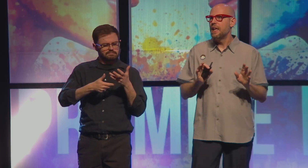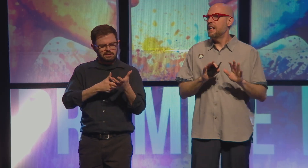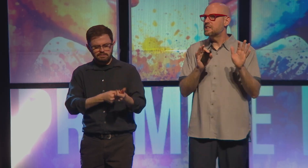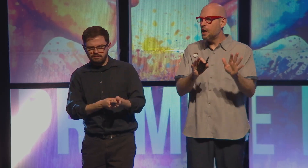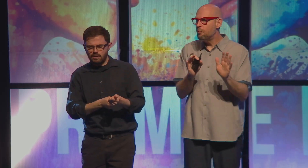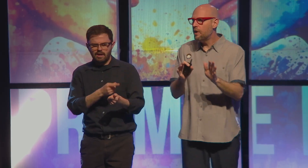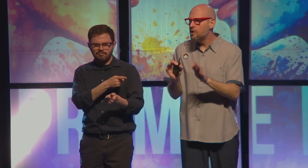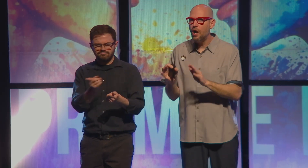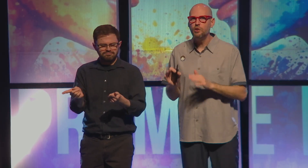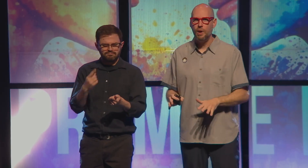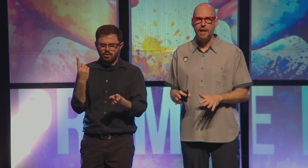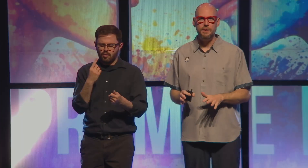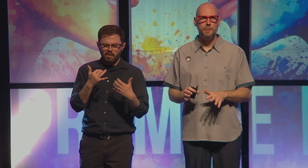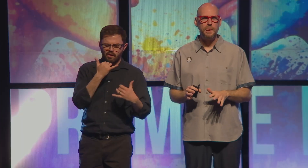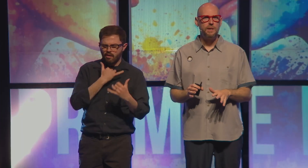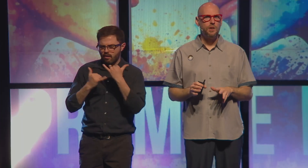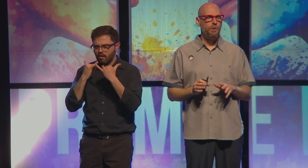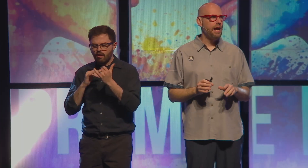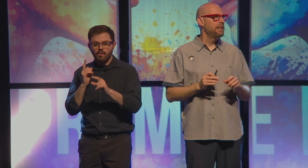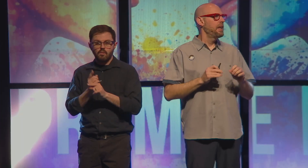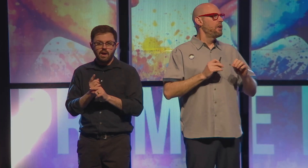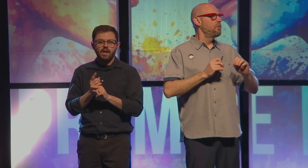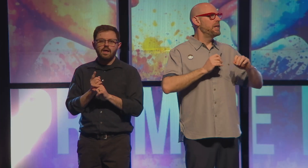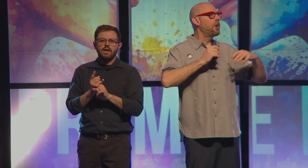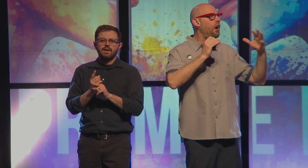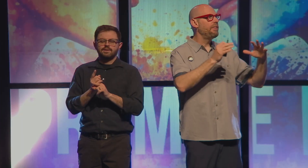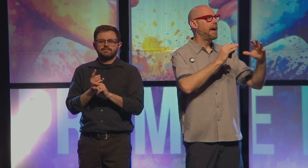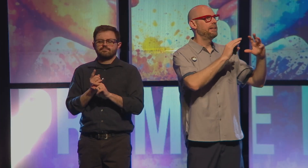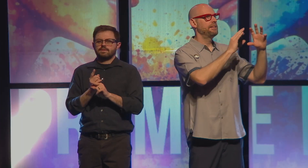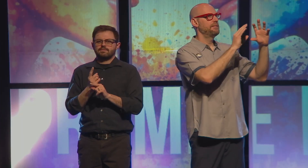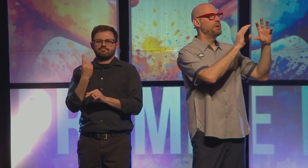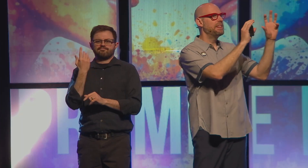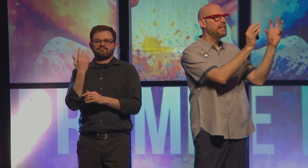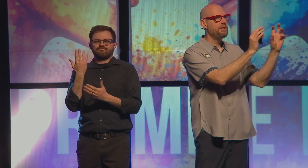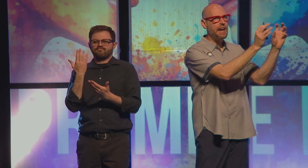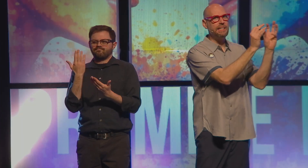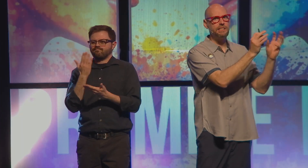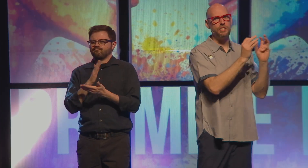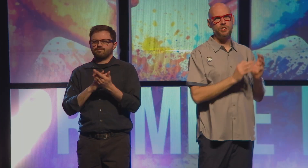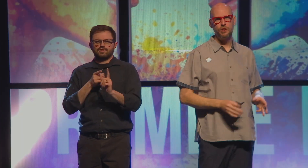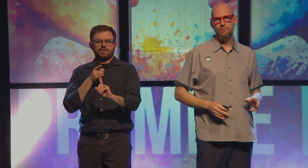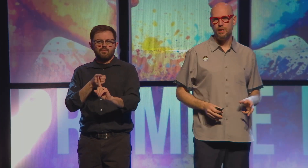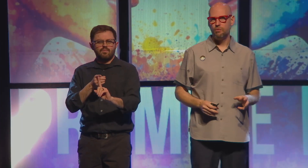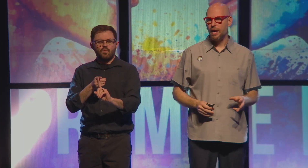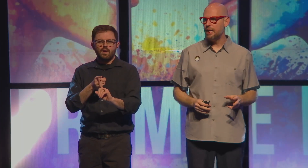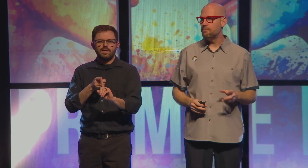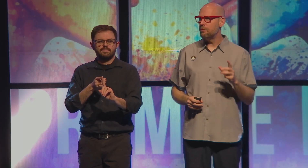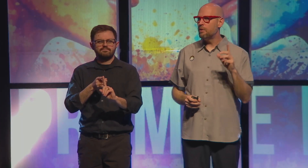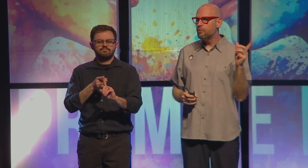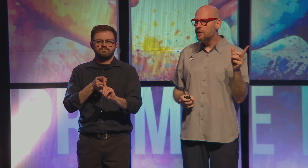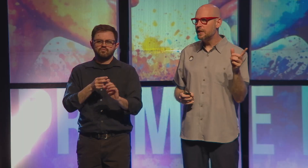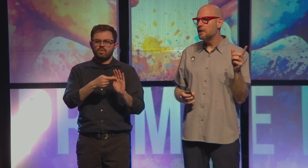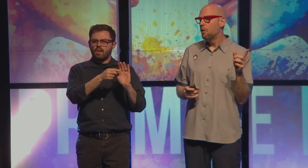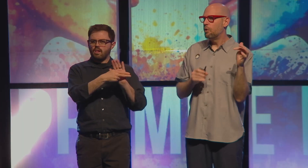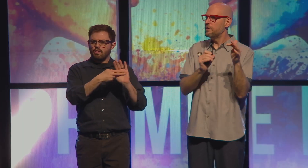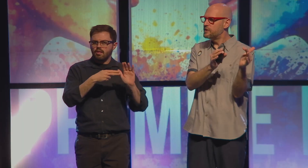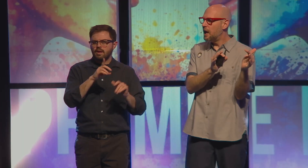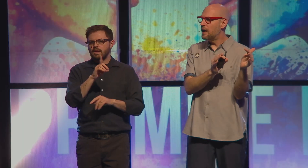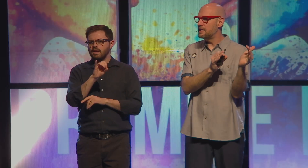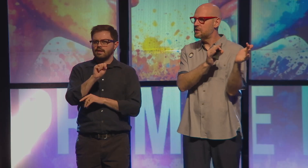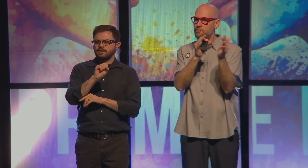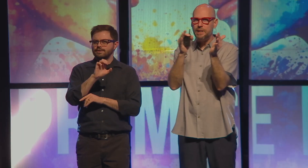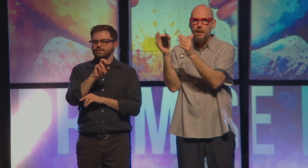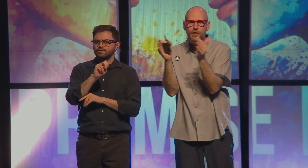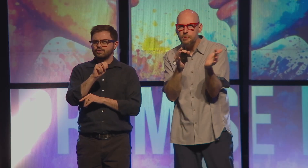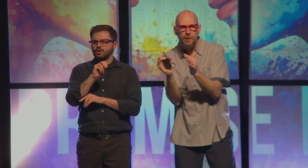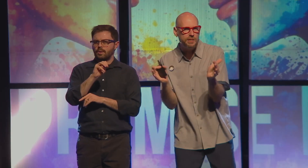right? And somewhere along the way, right, we think of that as discernment, right? But really what we've